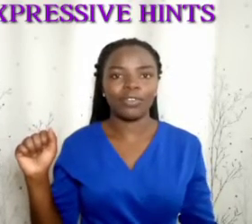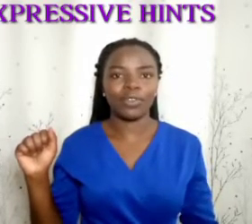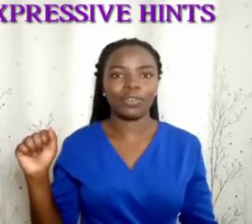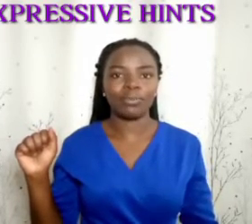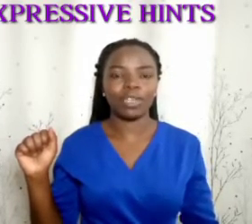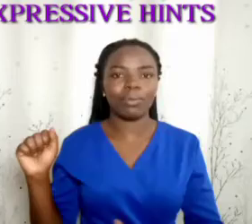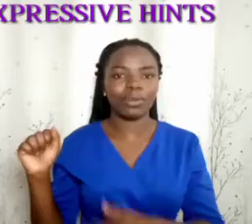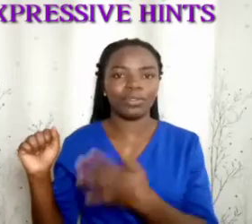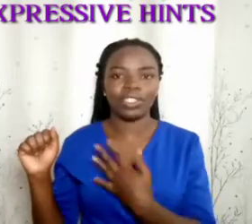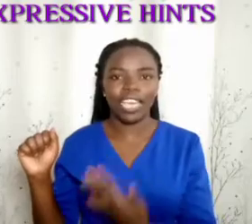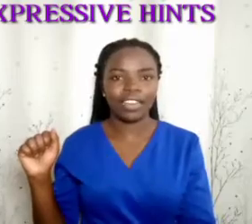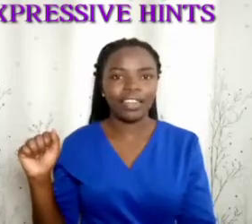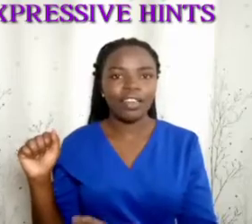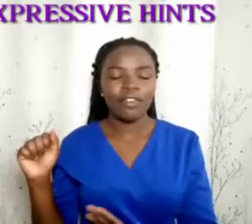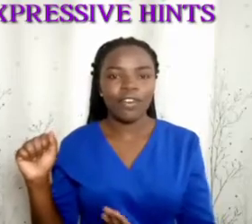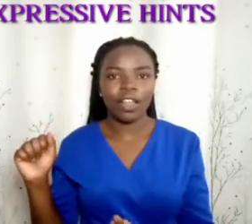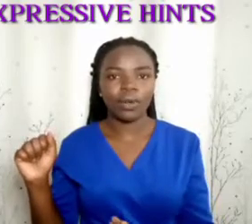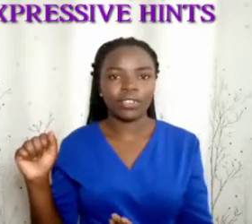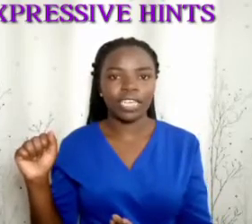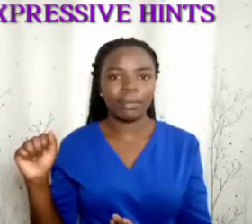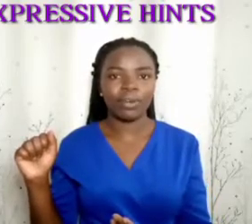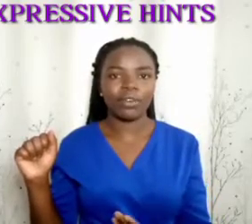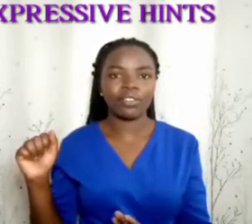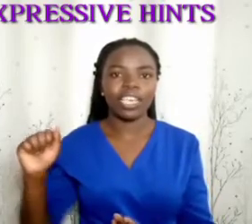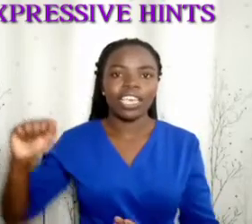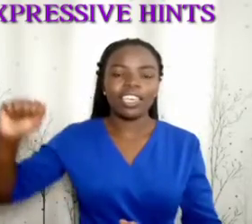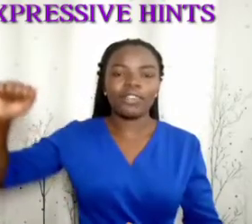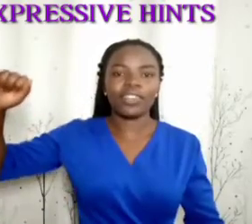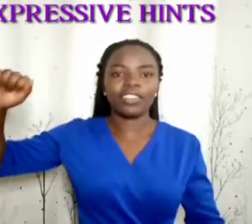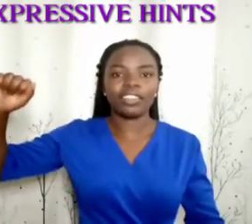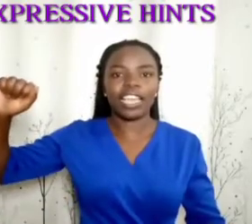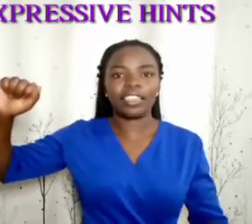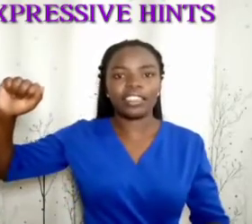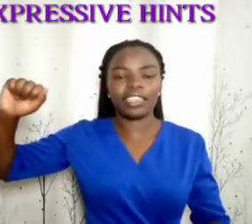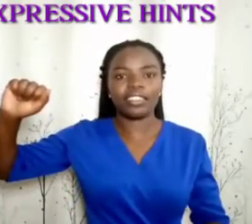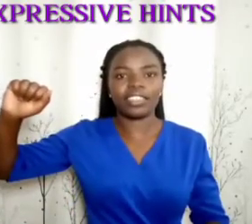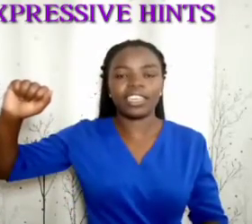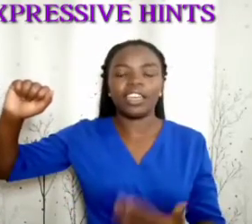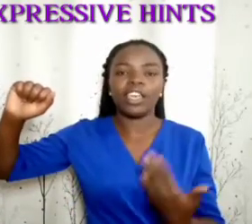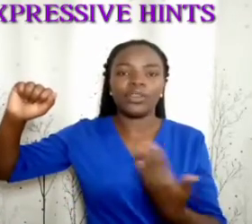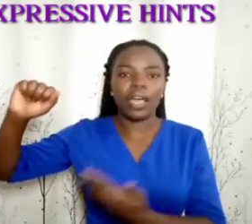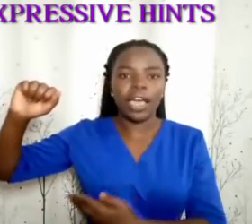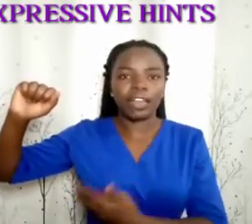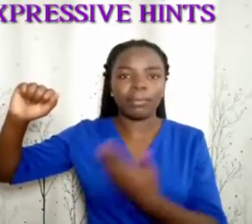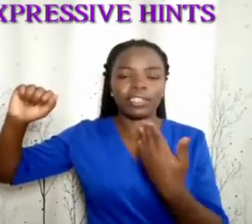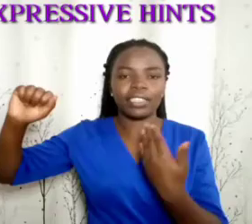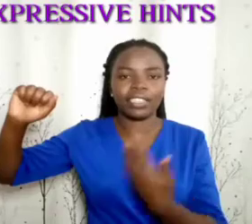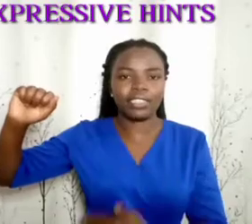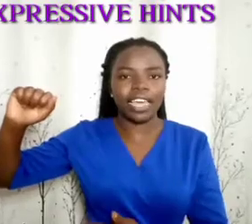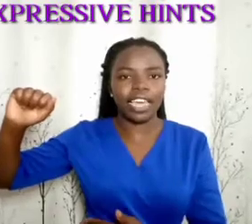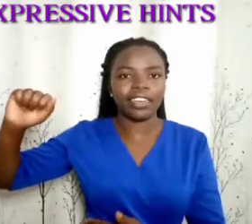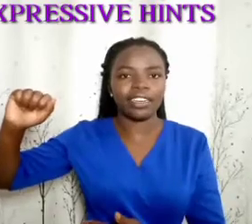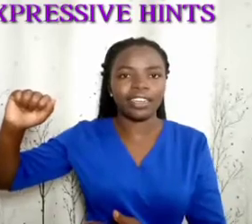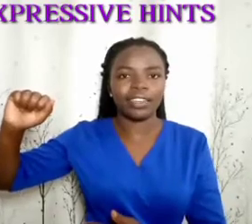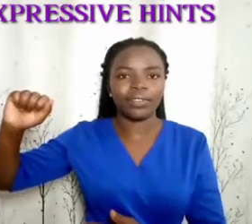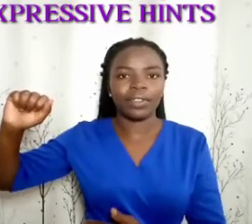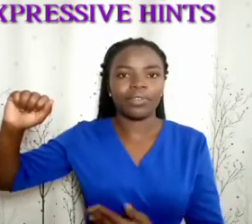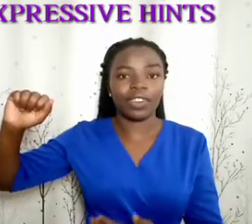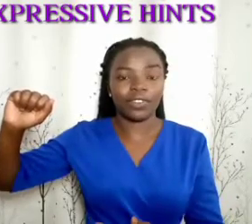you to be able to sign for a long time, because if it is like this, then your hand might get tired very